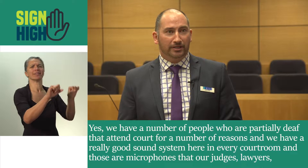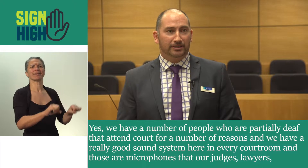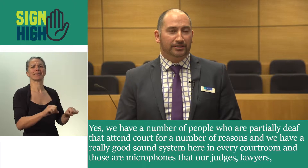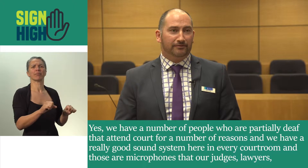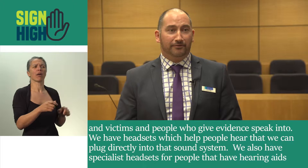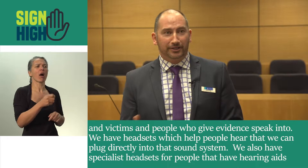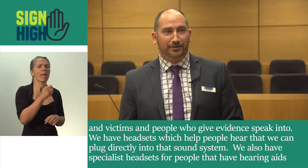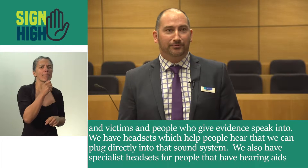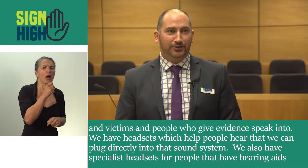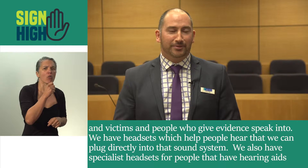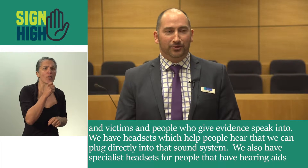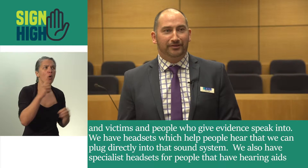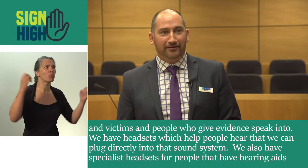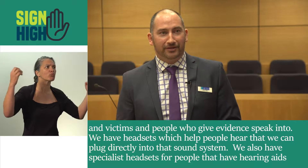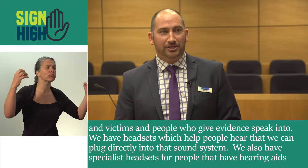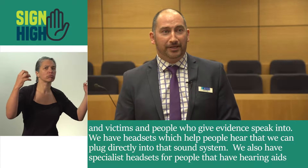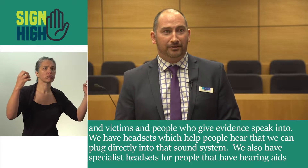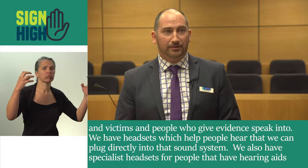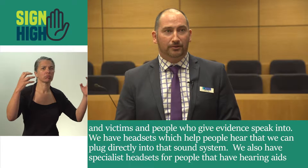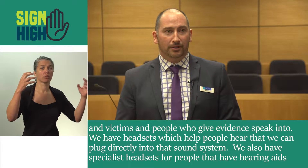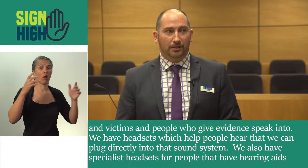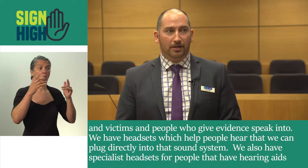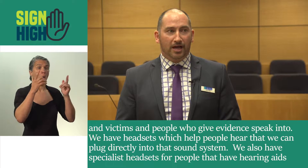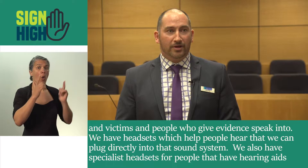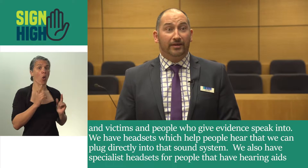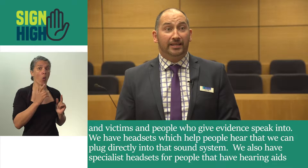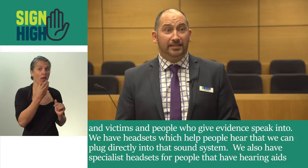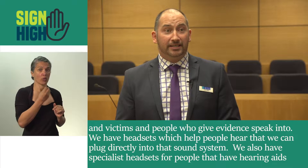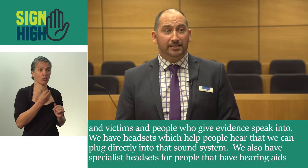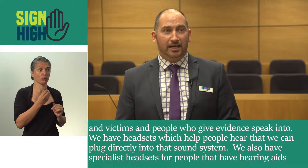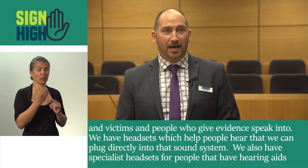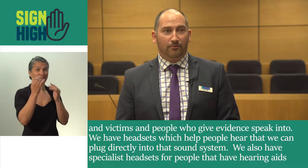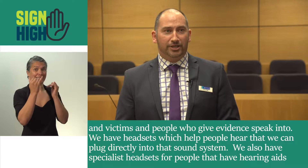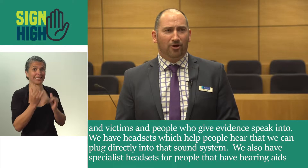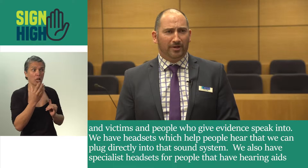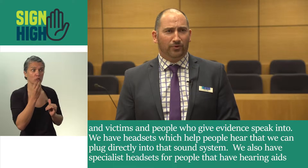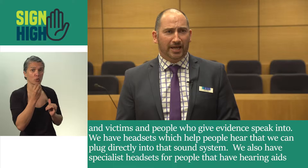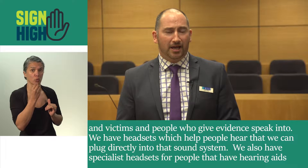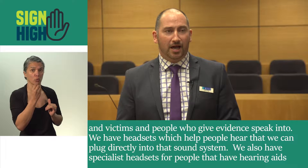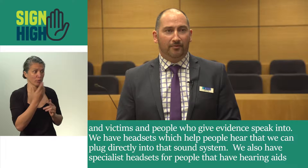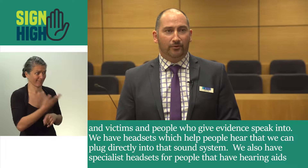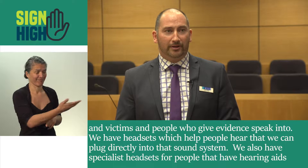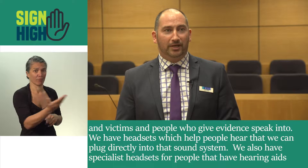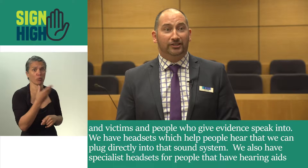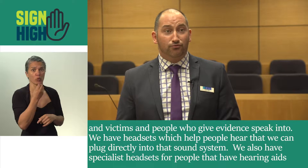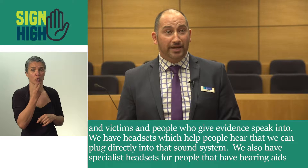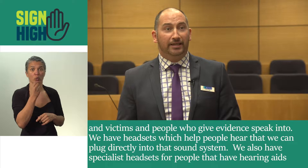lawyers and victims and people giving evidence speak into. We have headsets which help people hear that we can plug directly